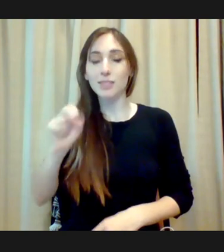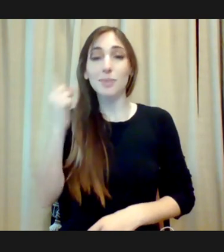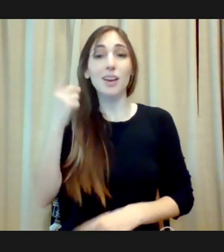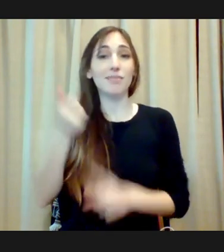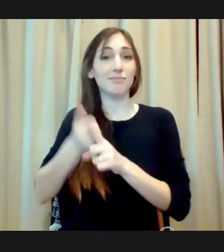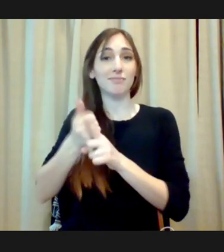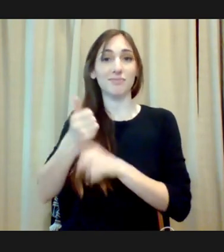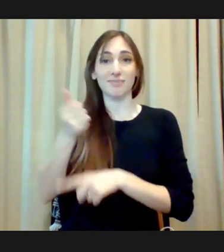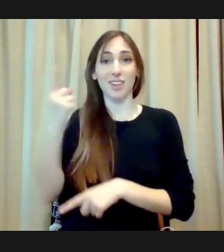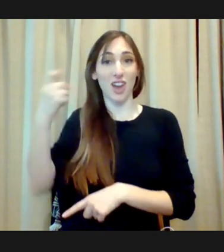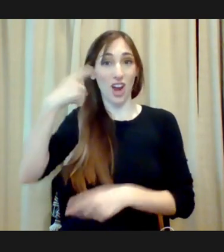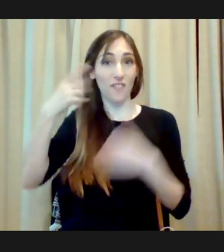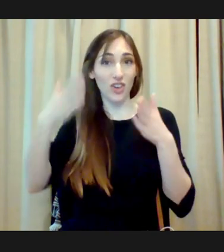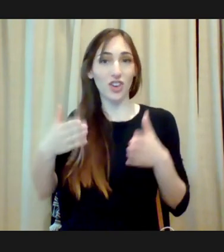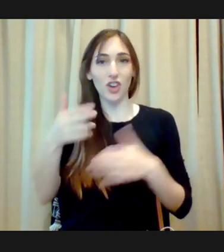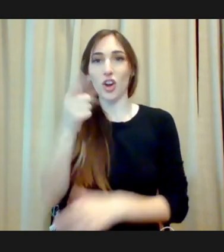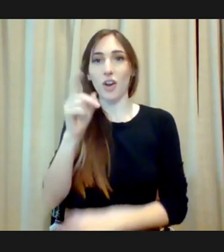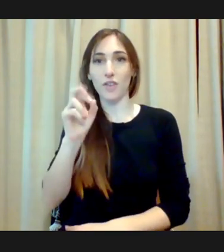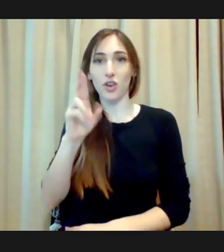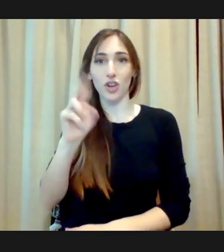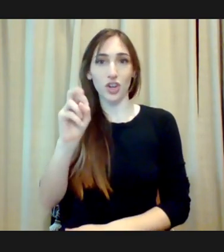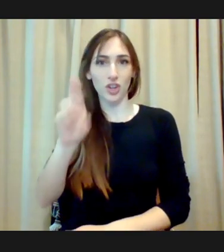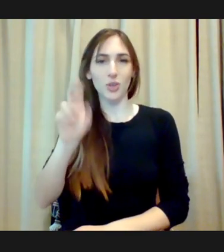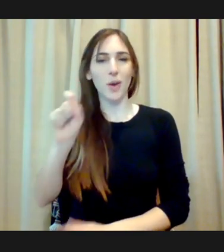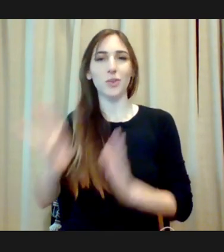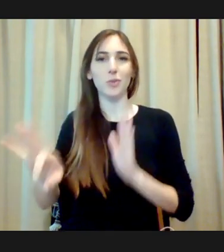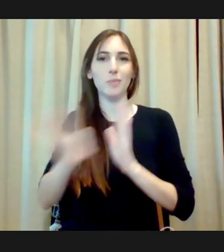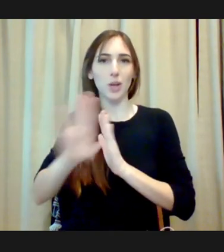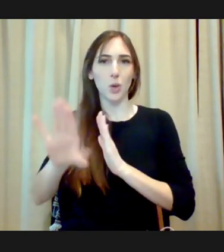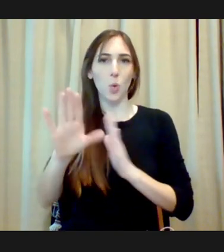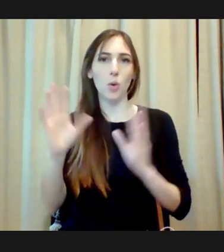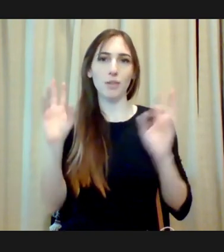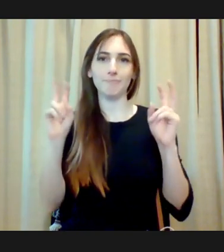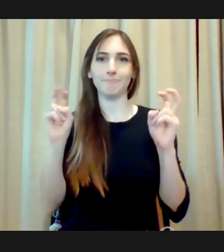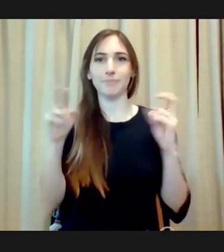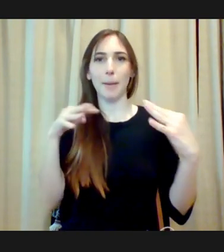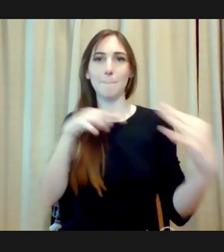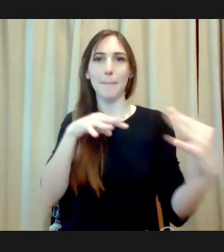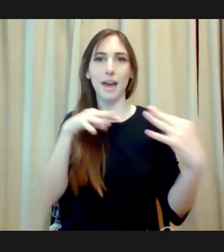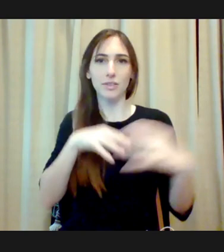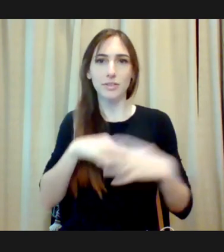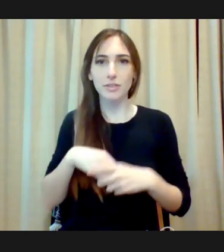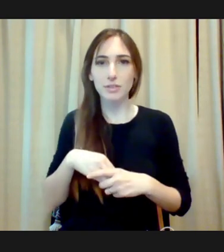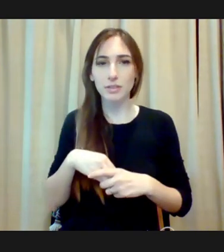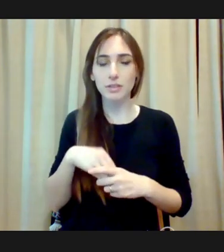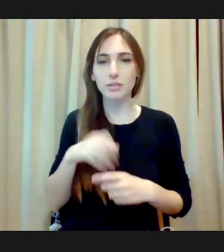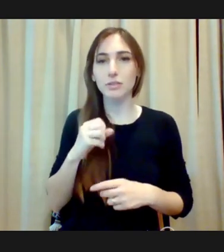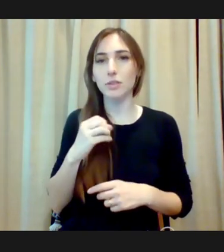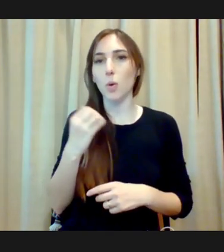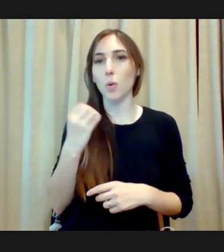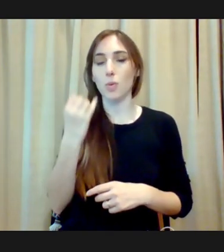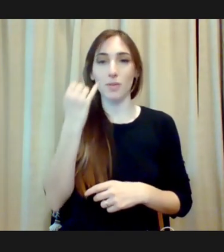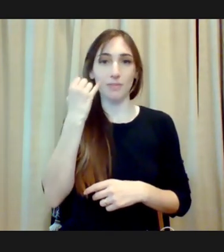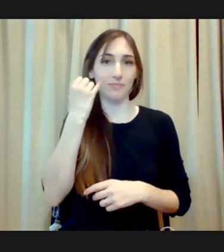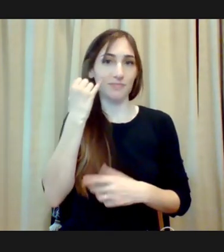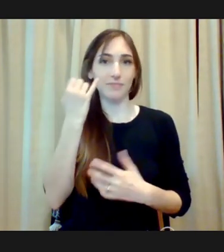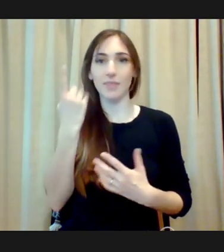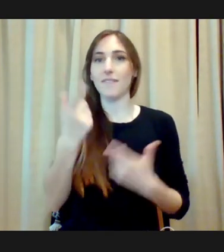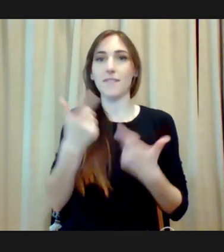you have to pick and choose your battles. And if what your major item is coming